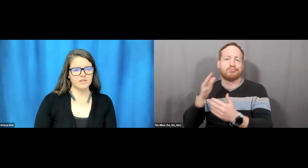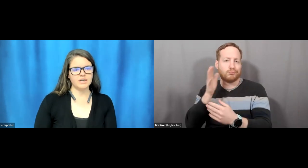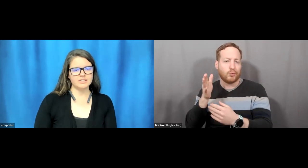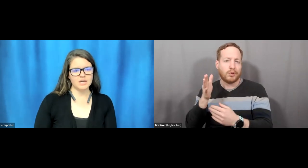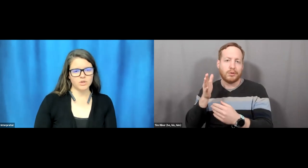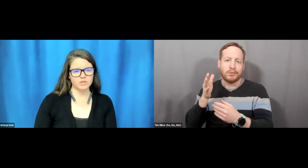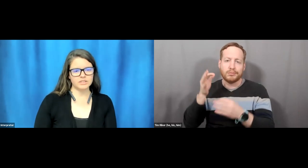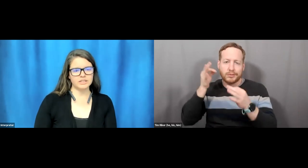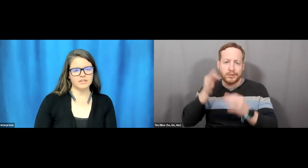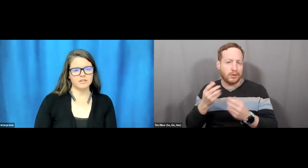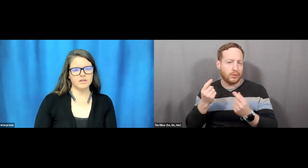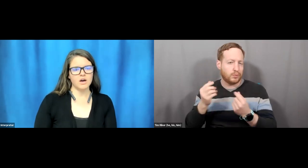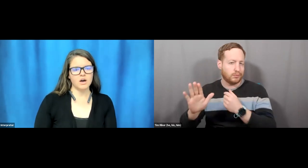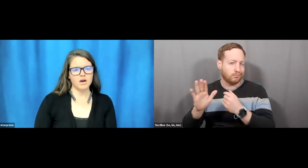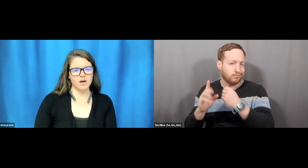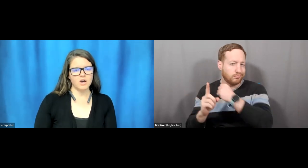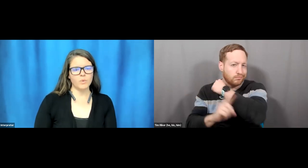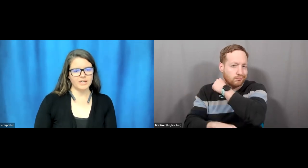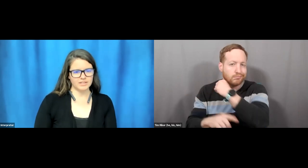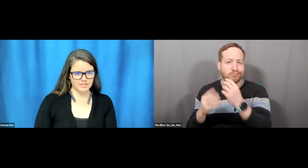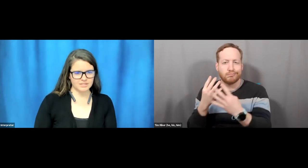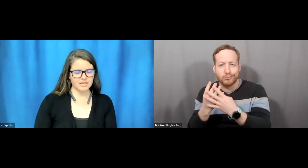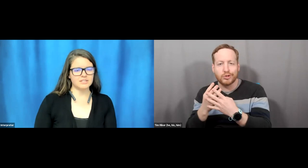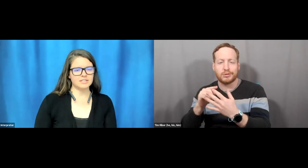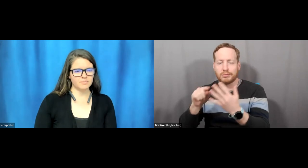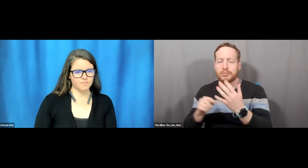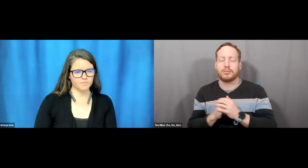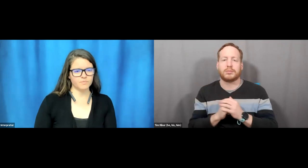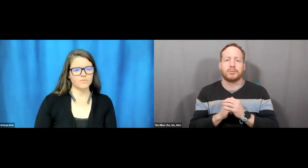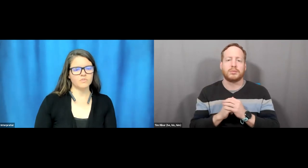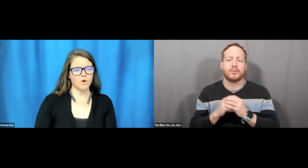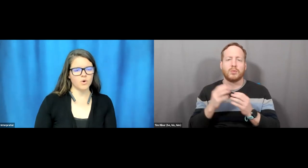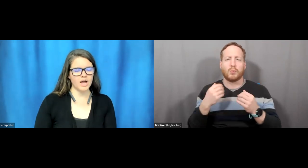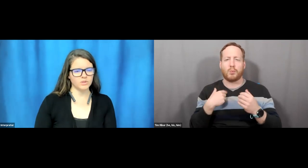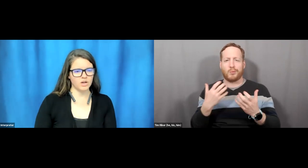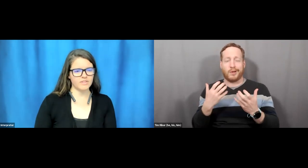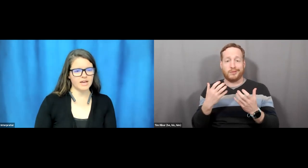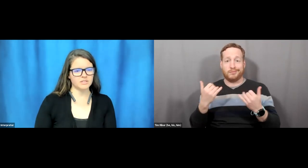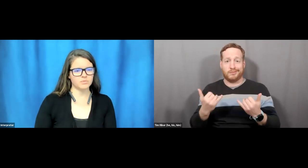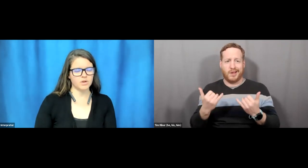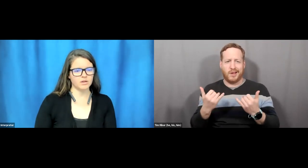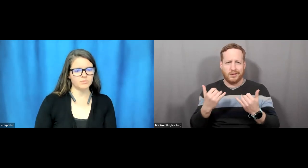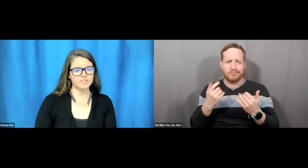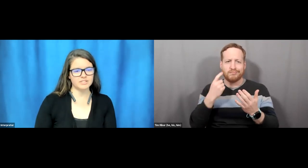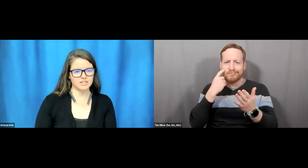and is now currently awaiting sentencing for how long that prison sentence